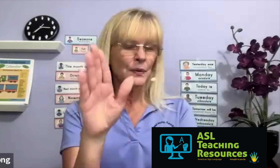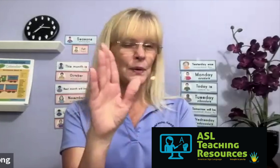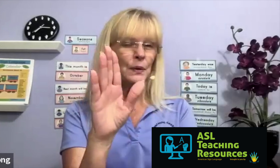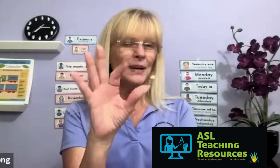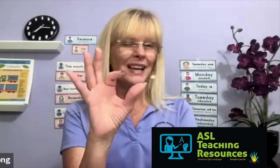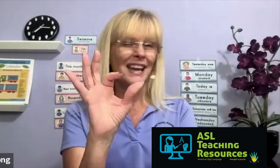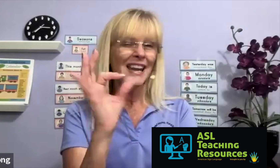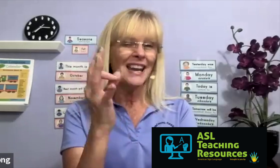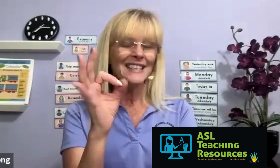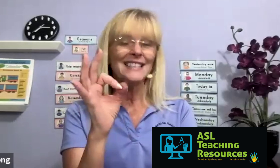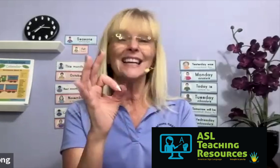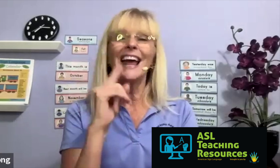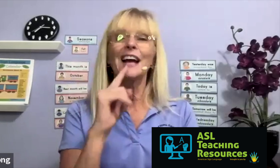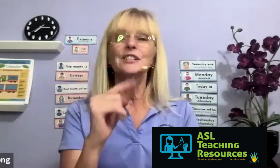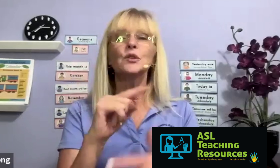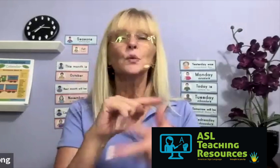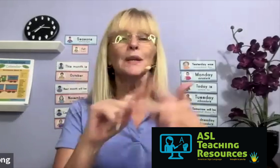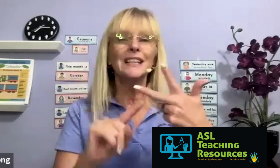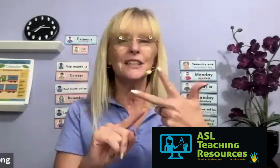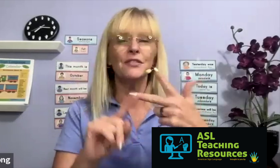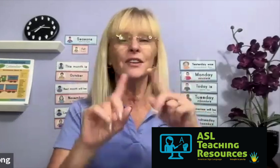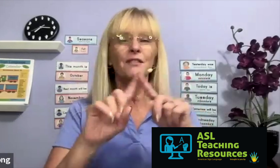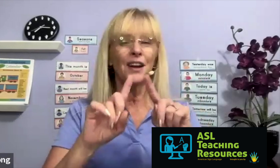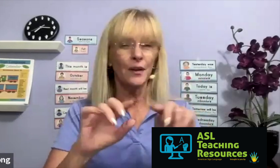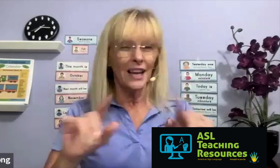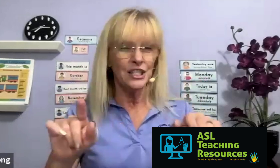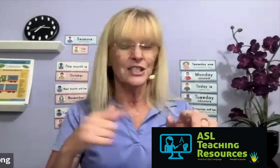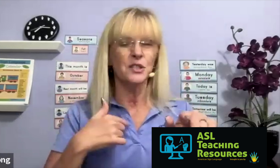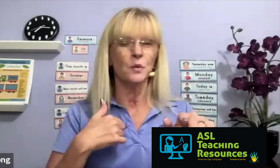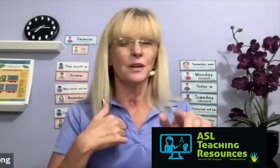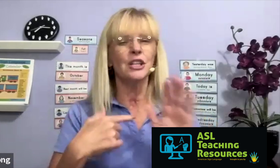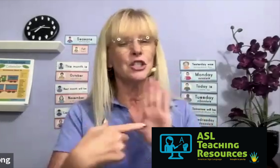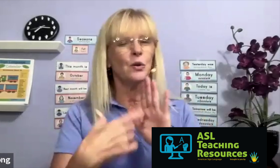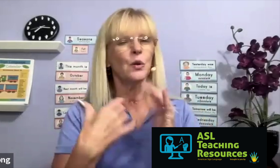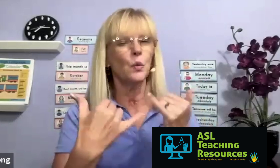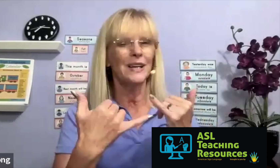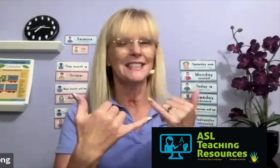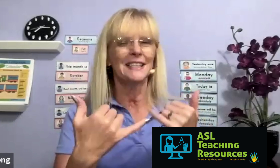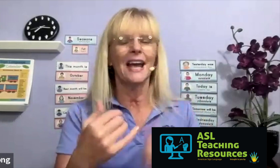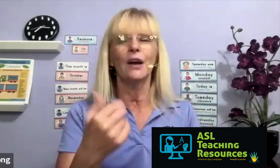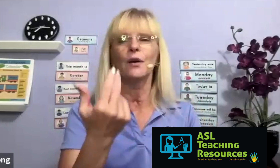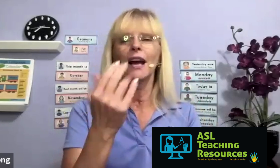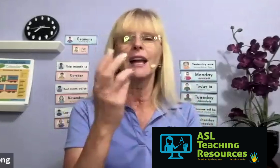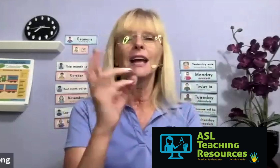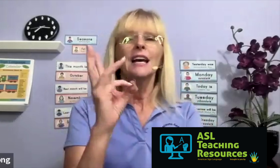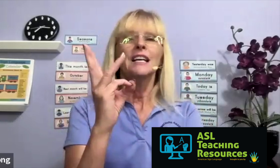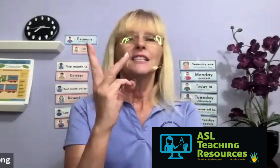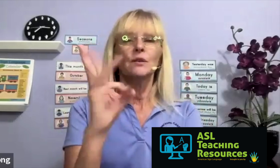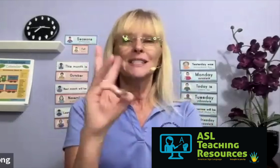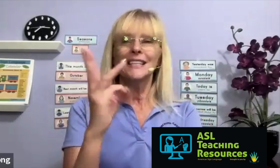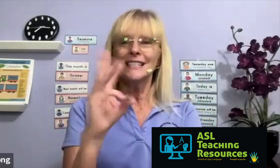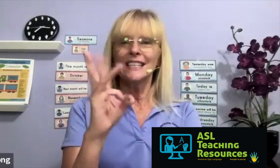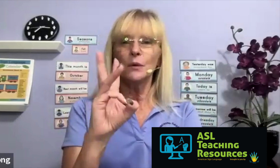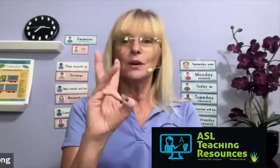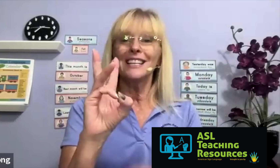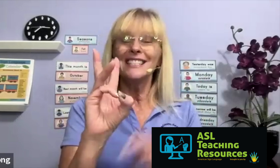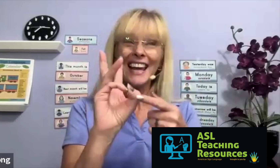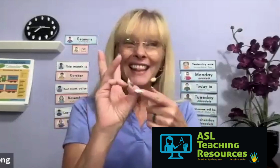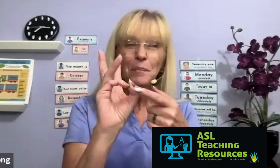through 19 has 3 different variations. We're going to show you one today, okay? So 16, we're going to take that